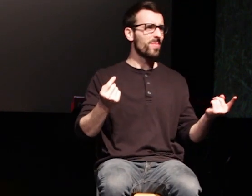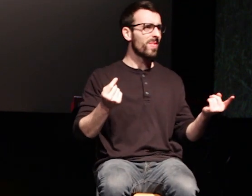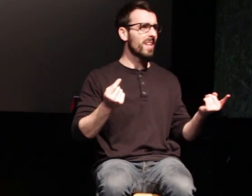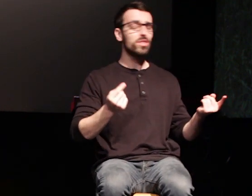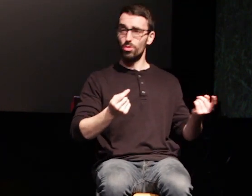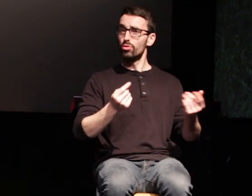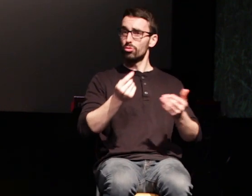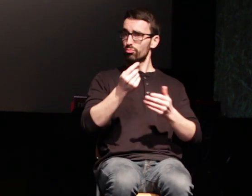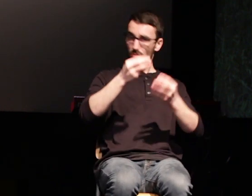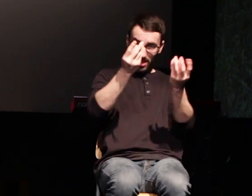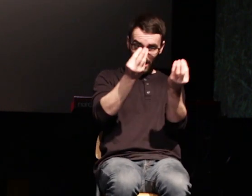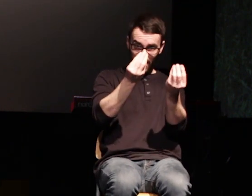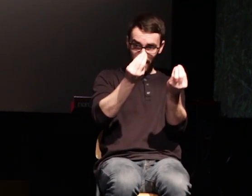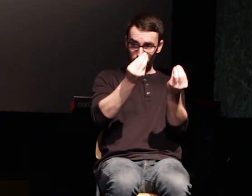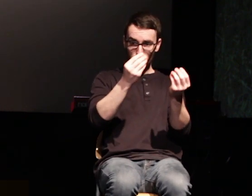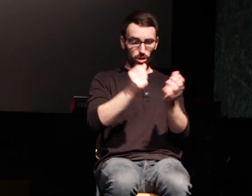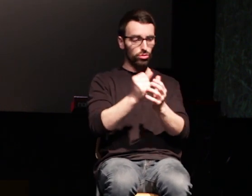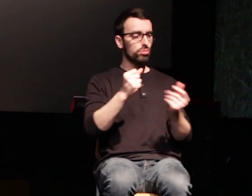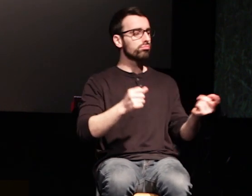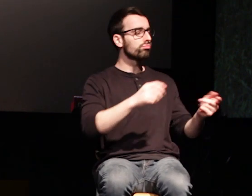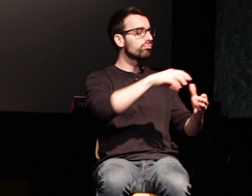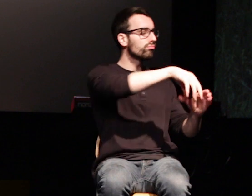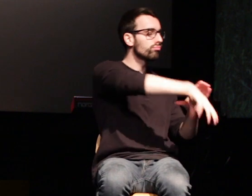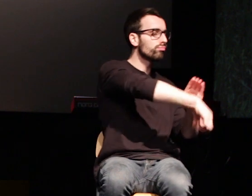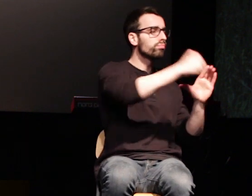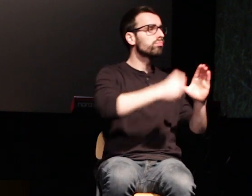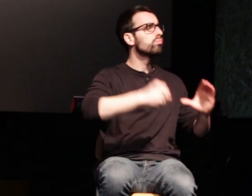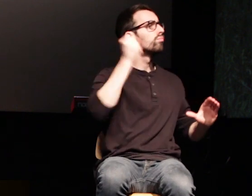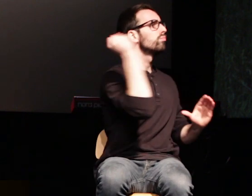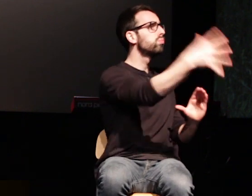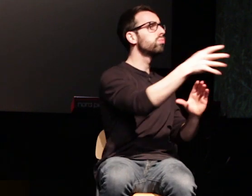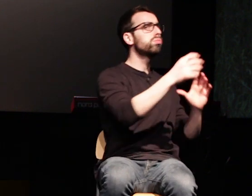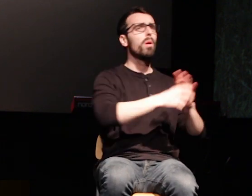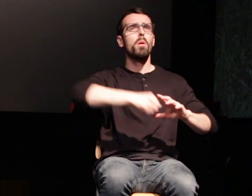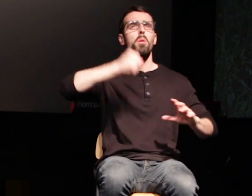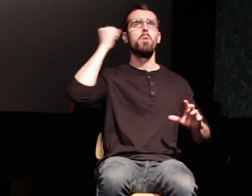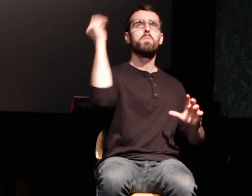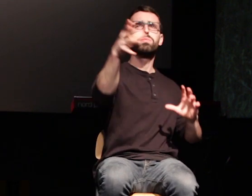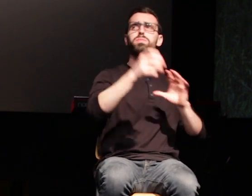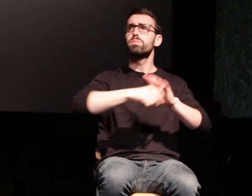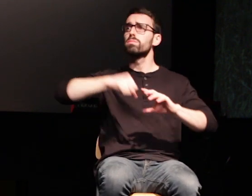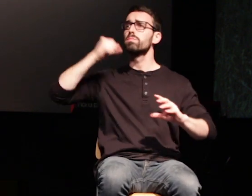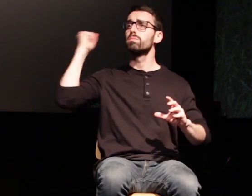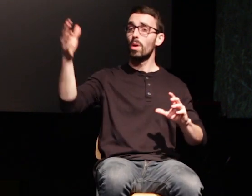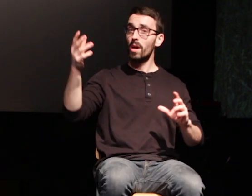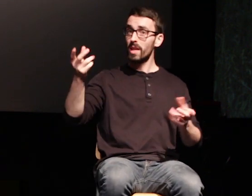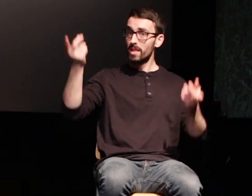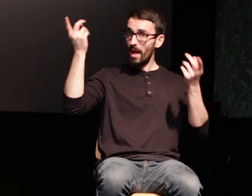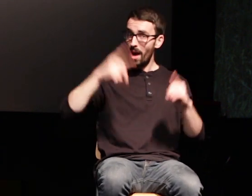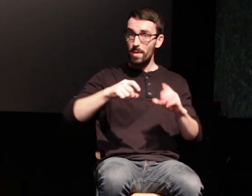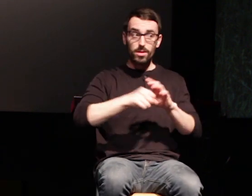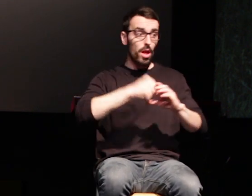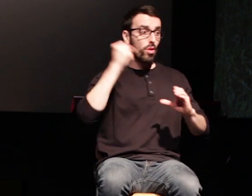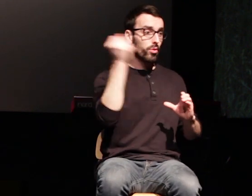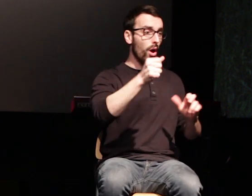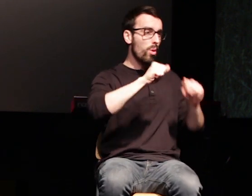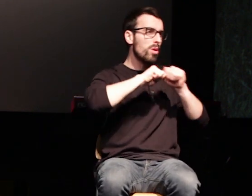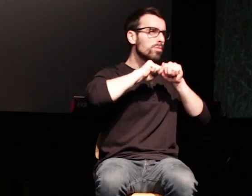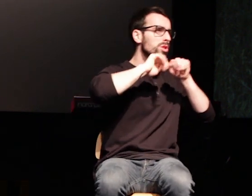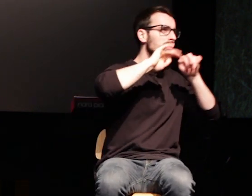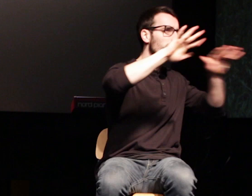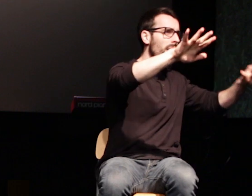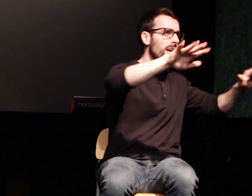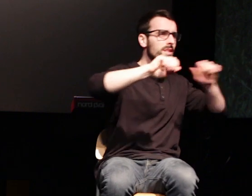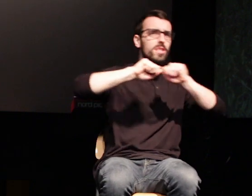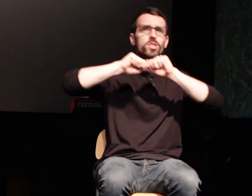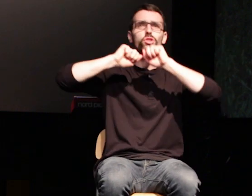it with their wrist. And for this reason, as they throw it, it spreads out where? Everywhere. Do you know that it's true